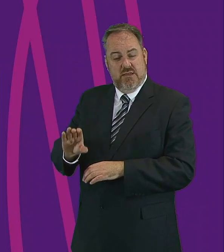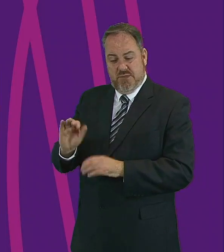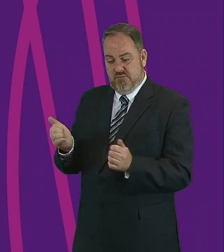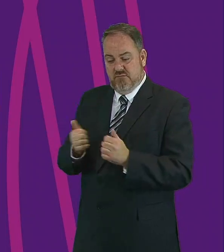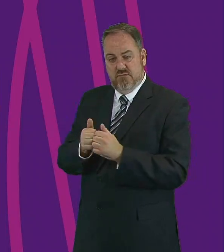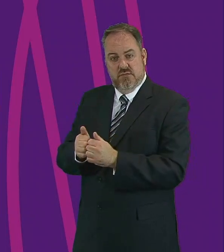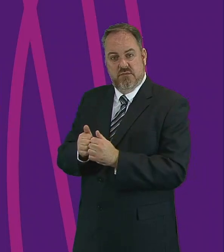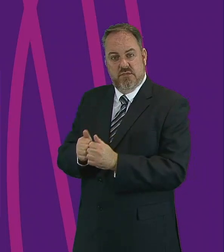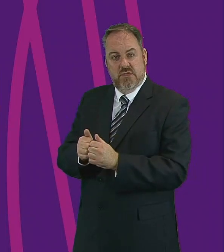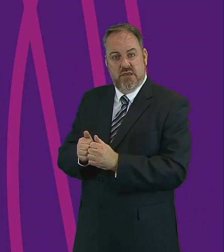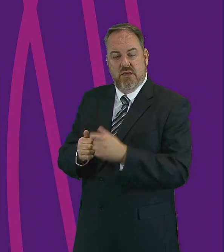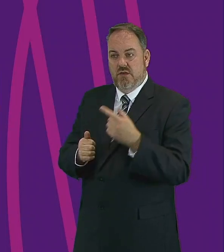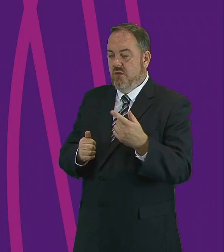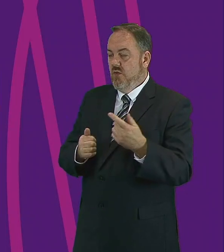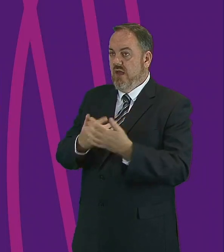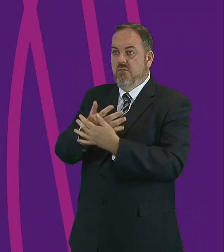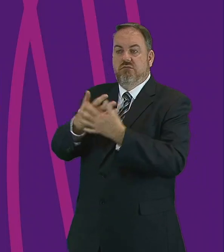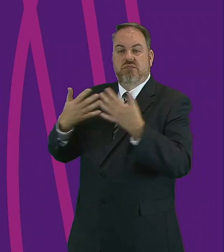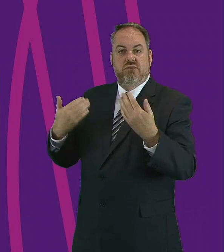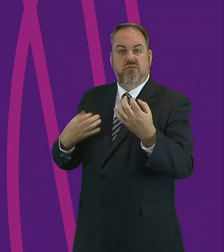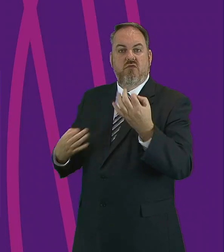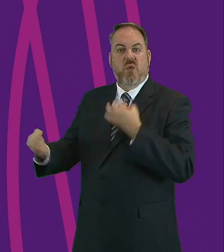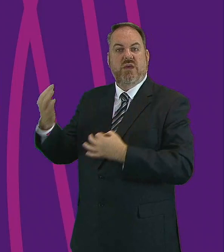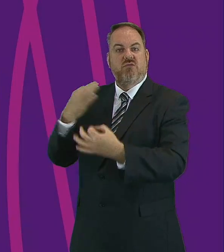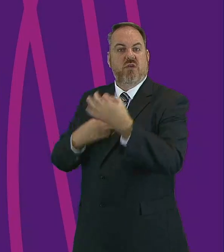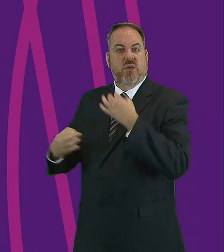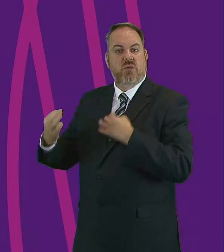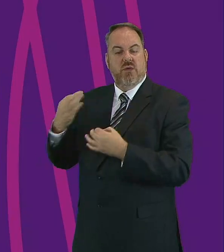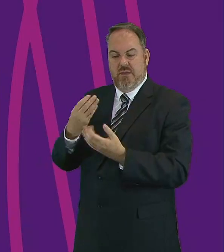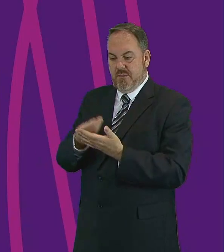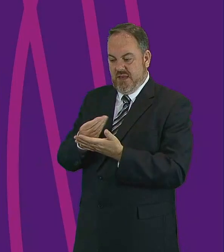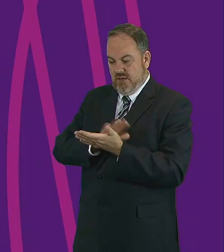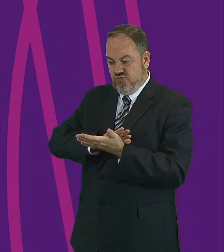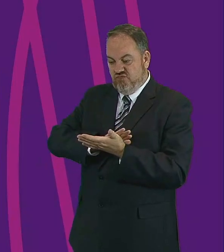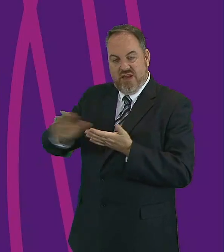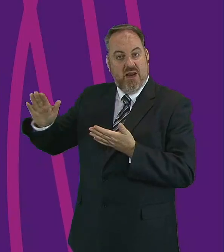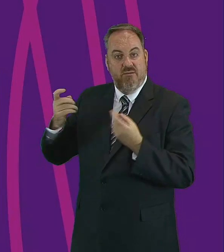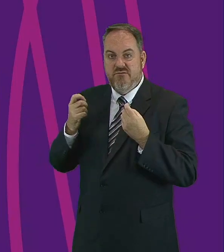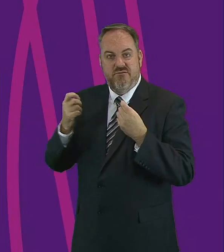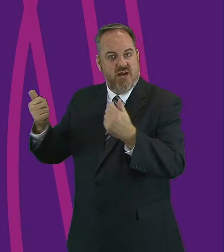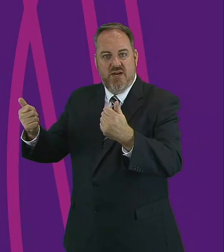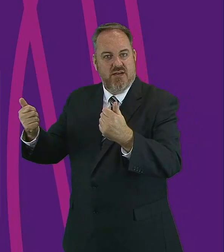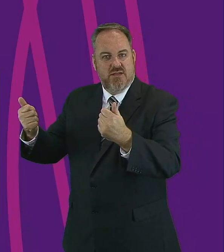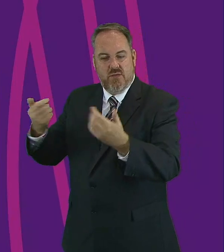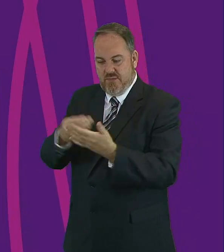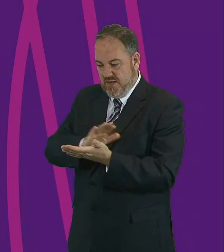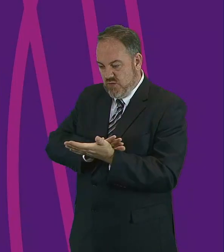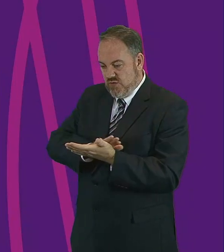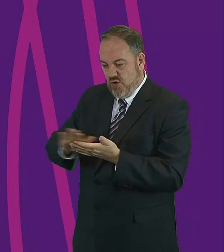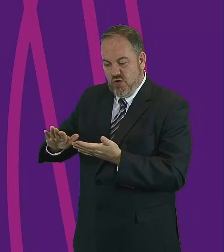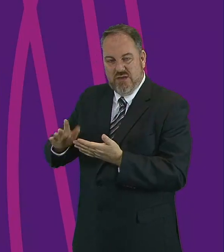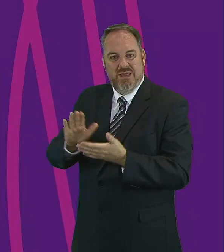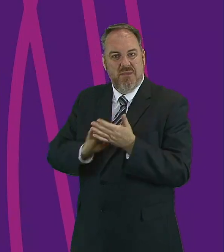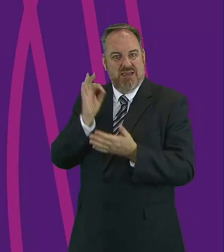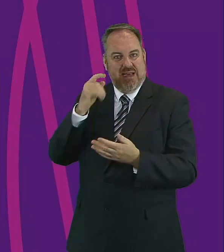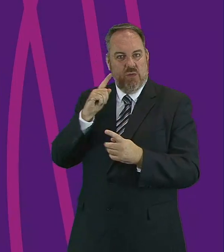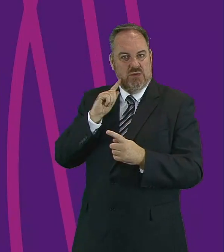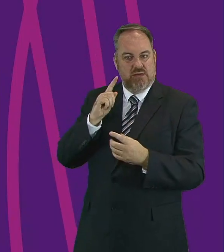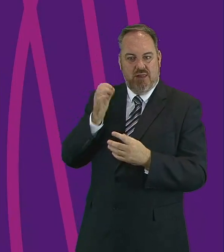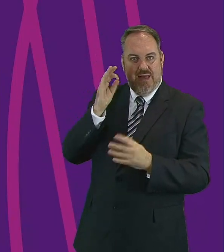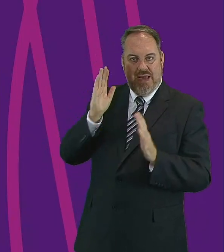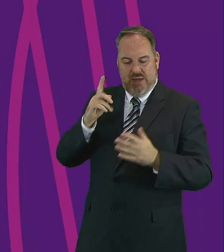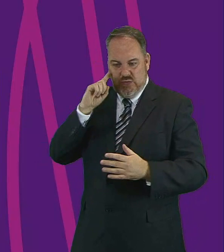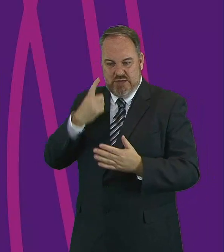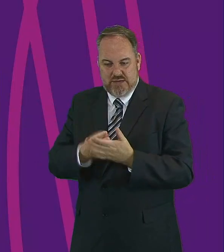massively oversubscribed, as will be the case for governments and councils in any of these decisions. Tough decisions have to be made. A set